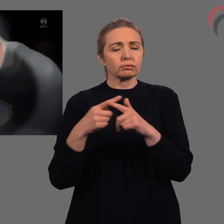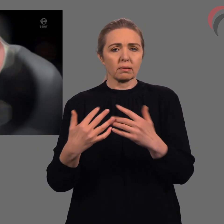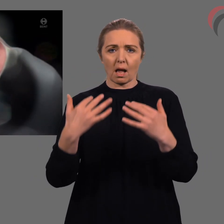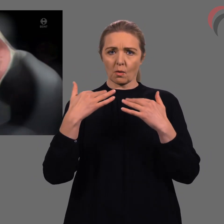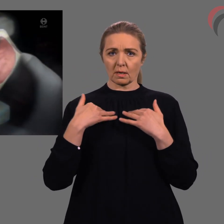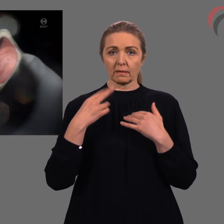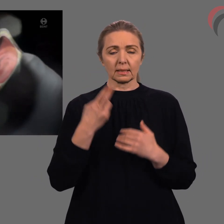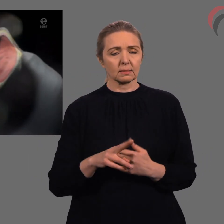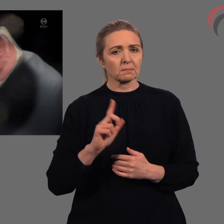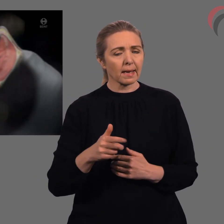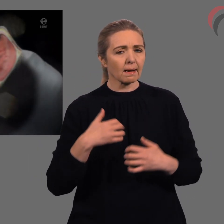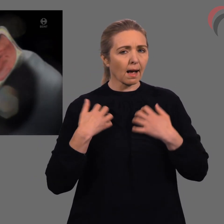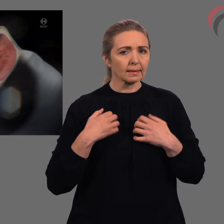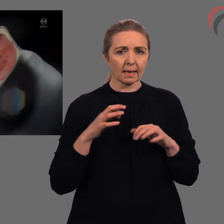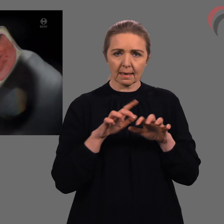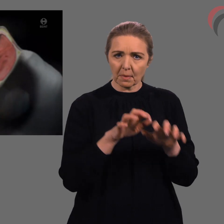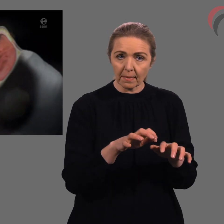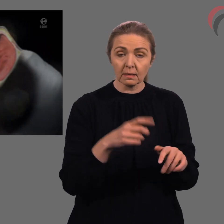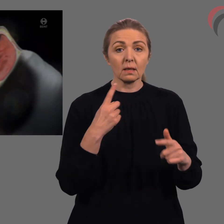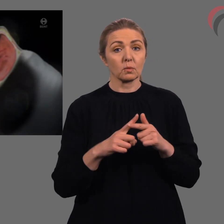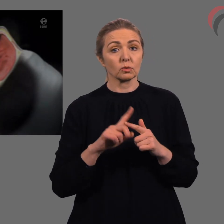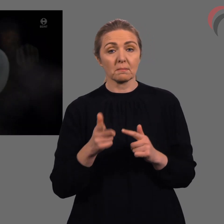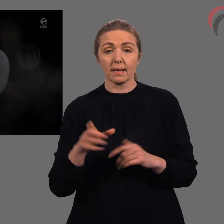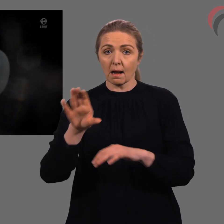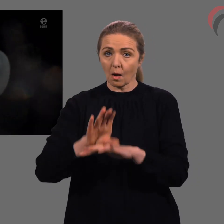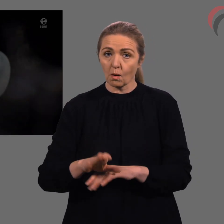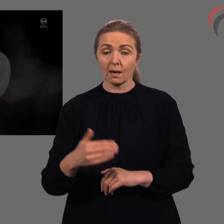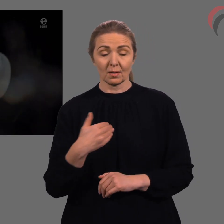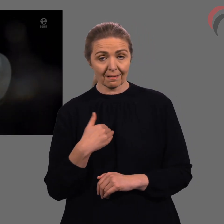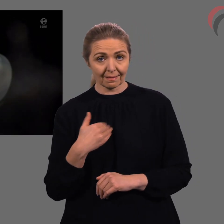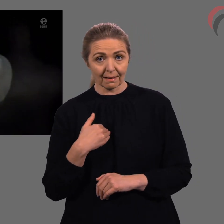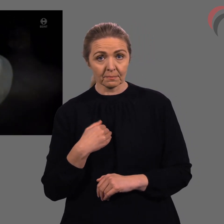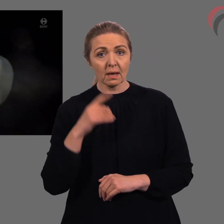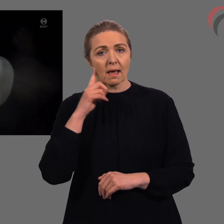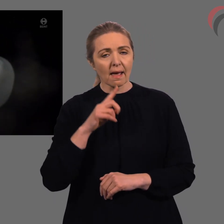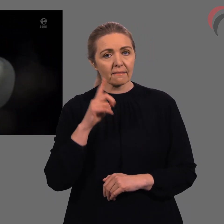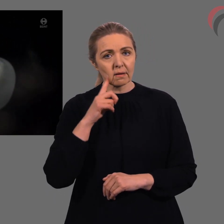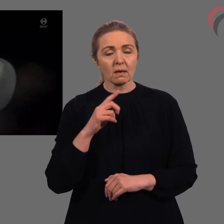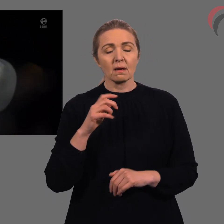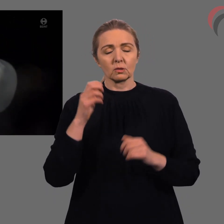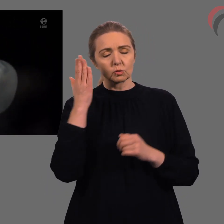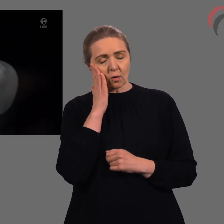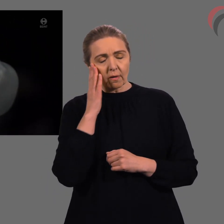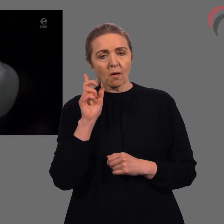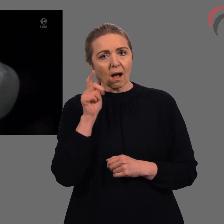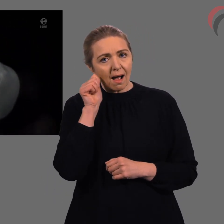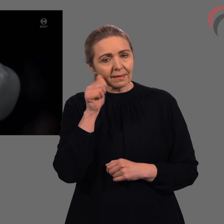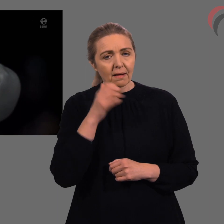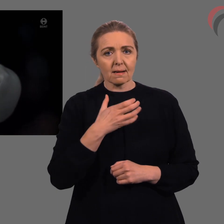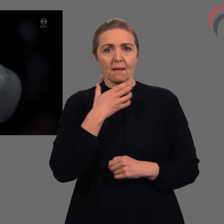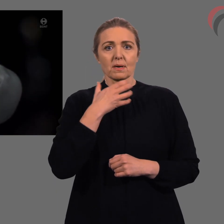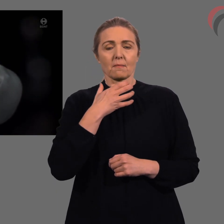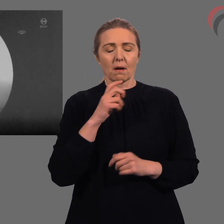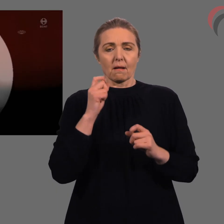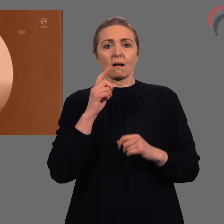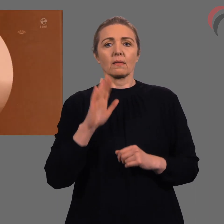áhrif, svo sem aukna hættu á krabbameini og valdi auknu álagi á hjartað. Síendurtekin köfnun valdi aukinni framleiðslu